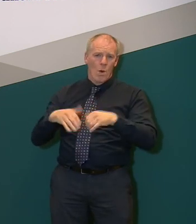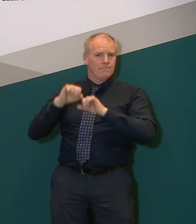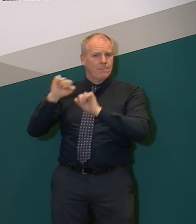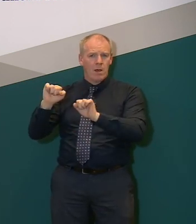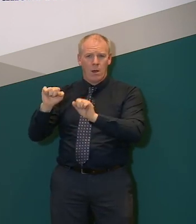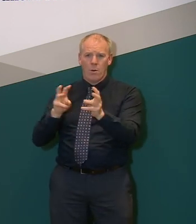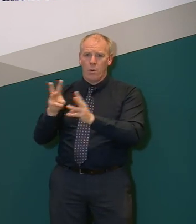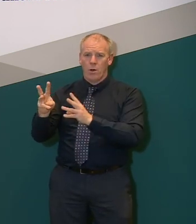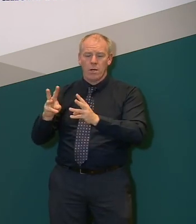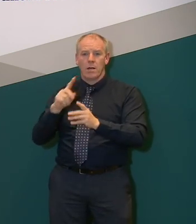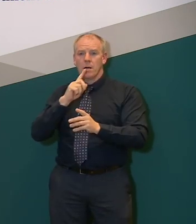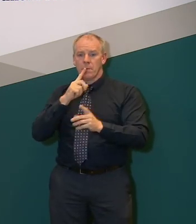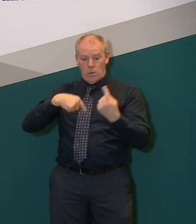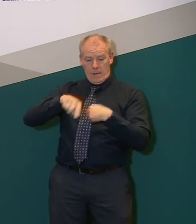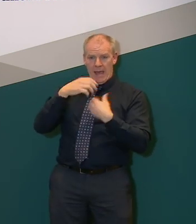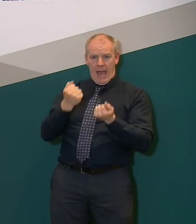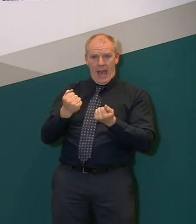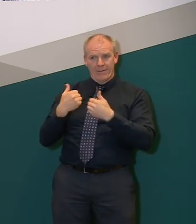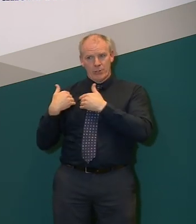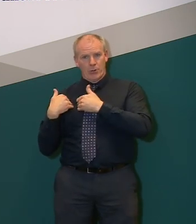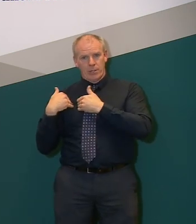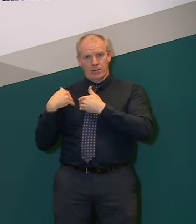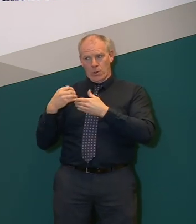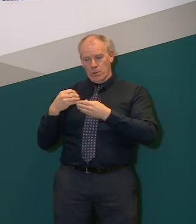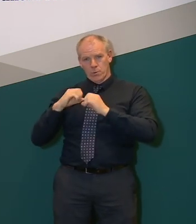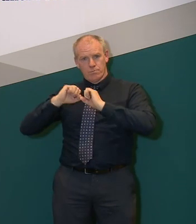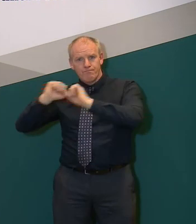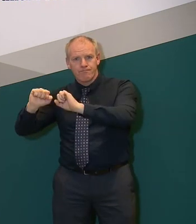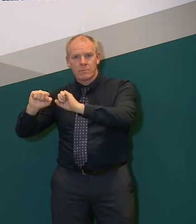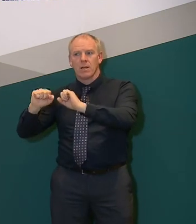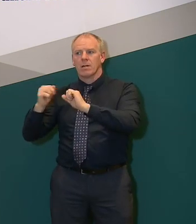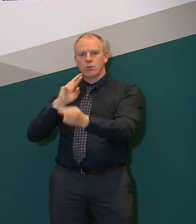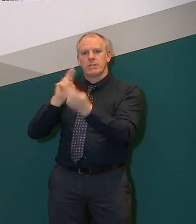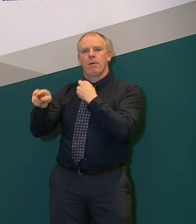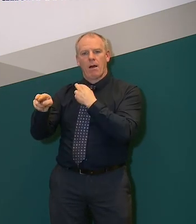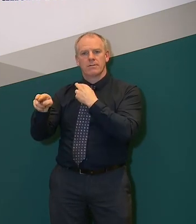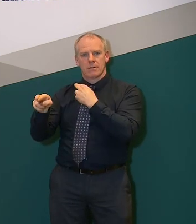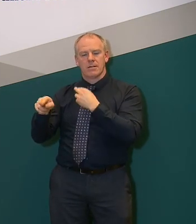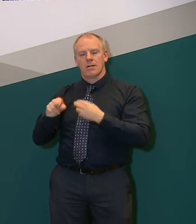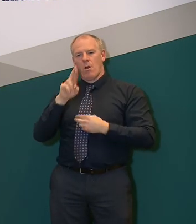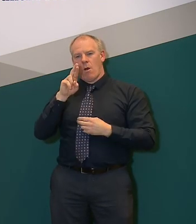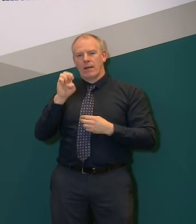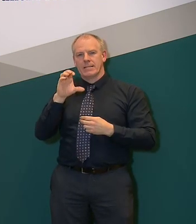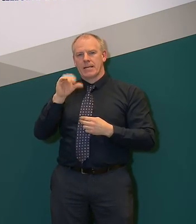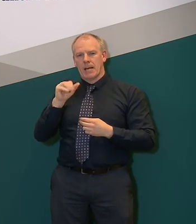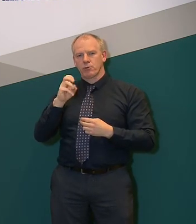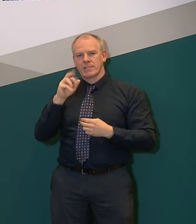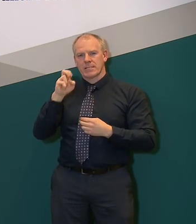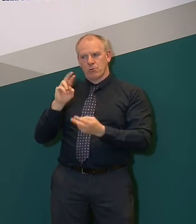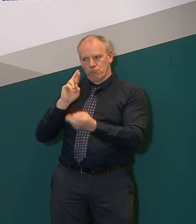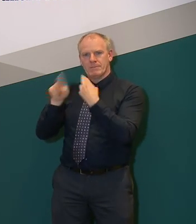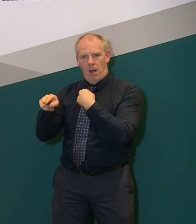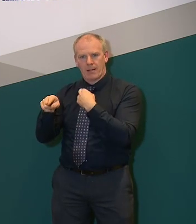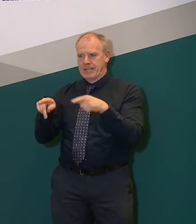in that respect. And therefore, we have a duty to them in terms of reciprocity, which is another one of the principles in the framework,